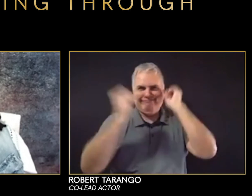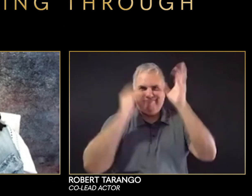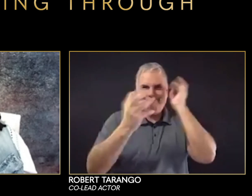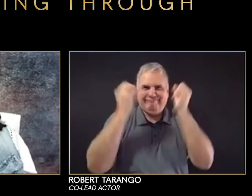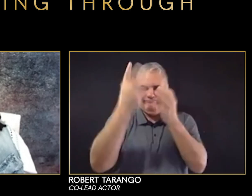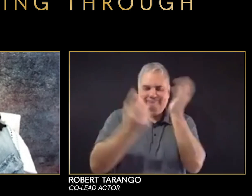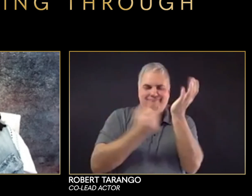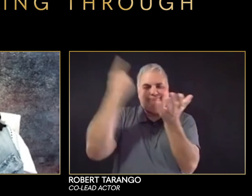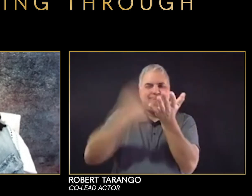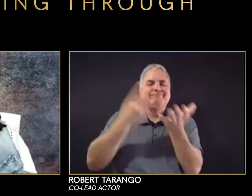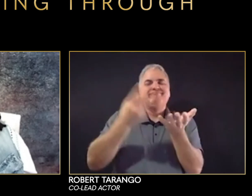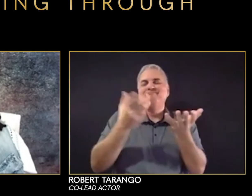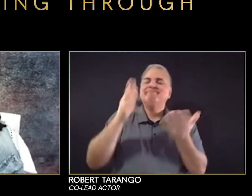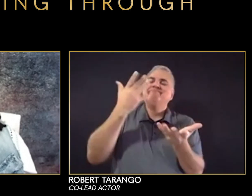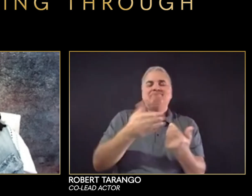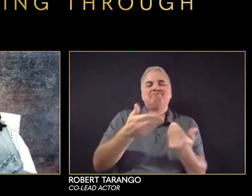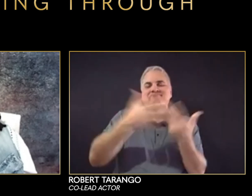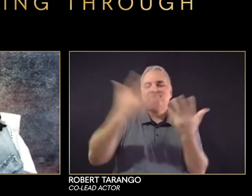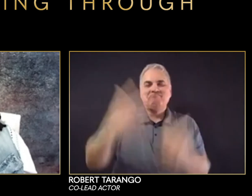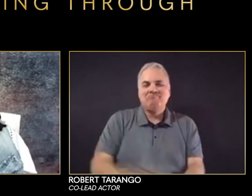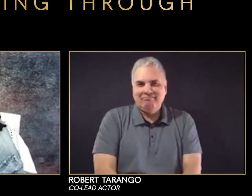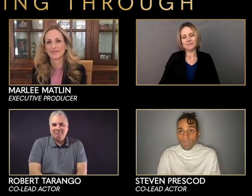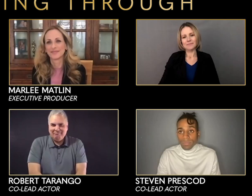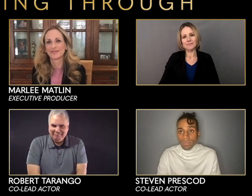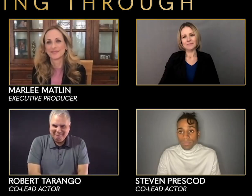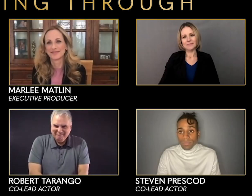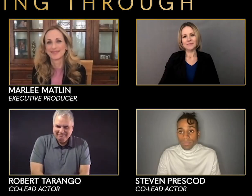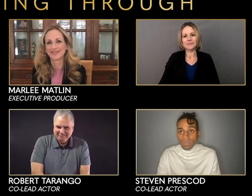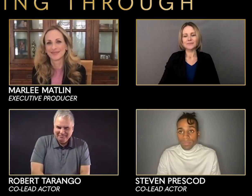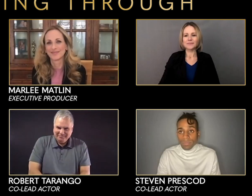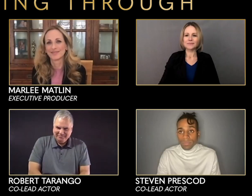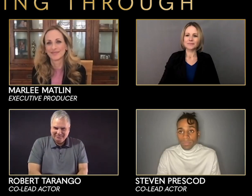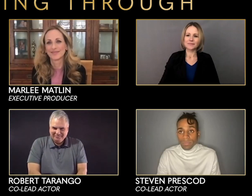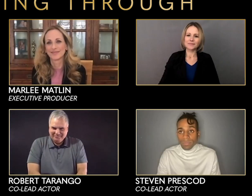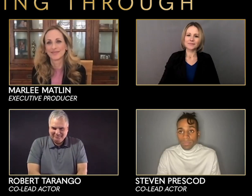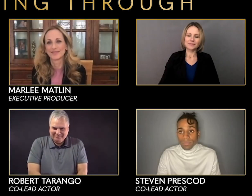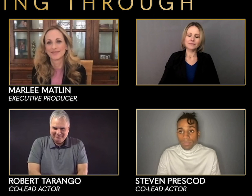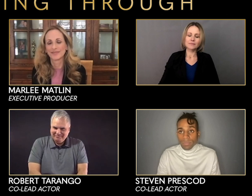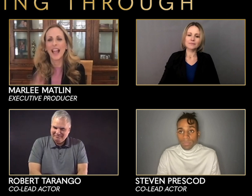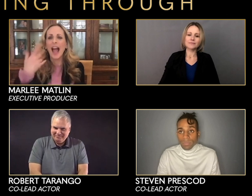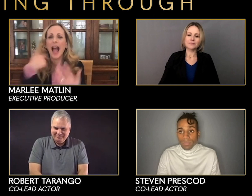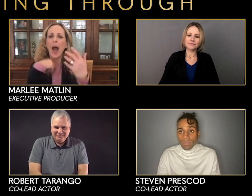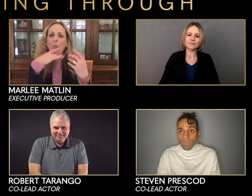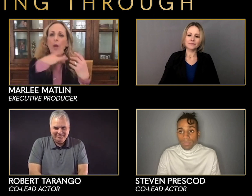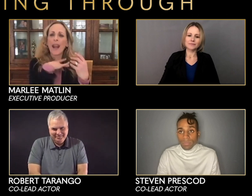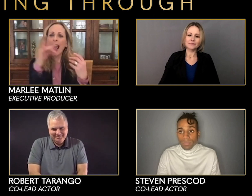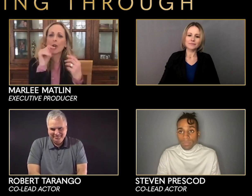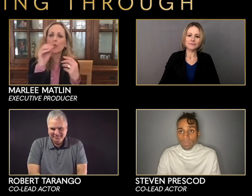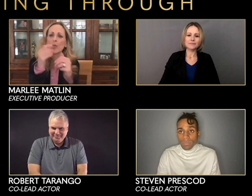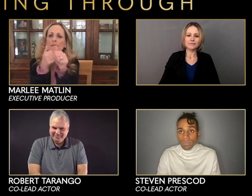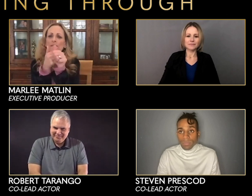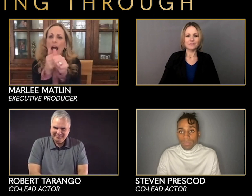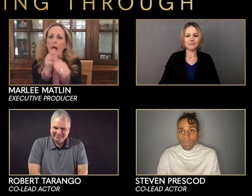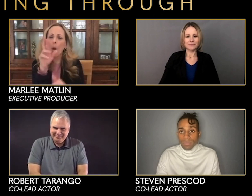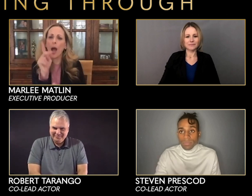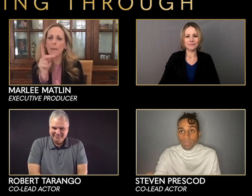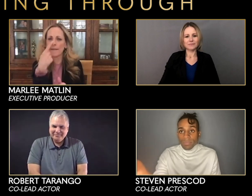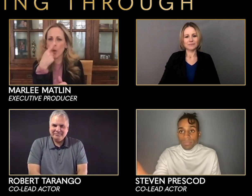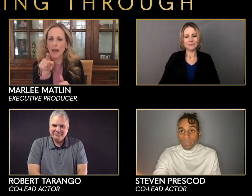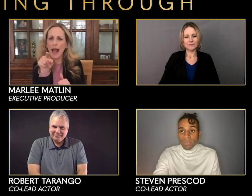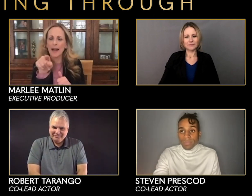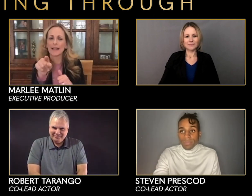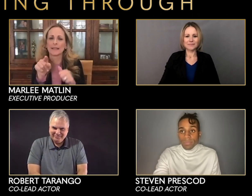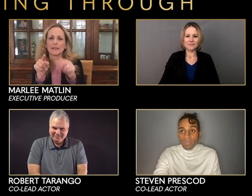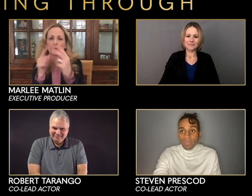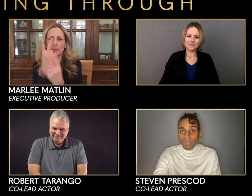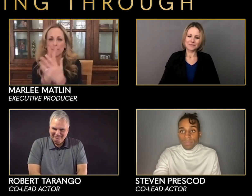and forth. I still have some vision, so I use a video phone to communicate, so I can still call and get in touch with other people. And